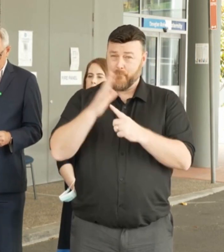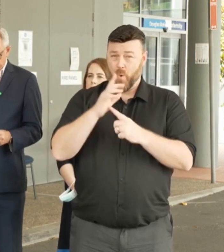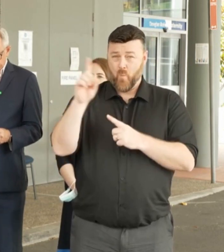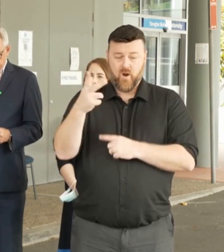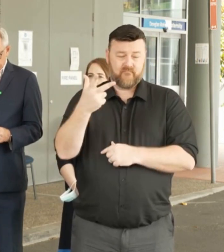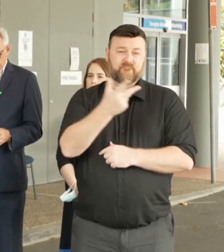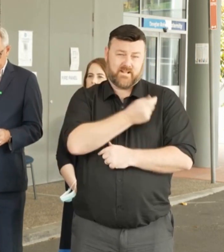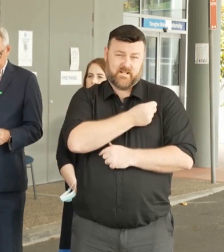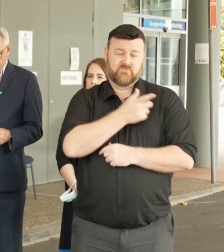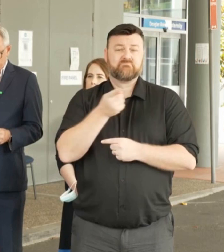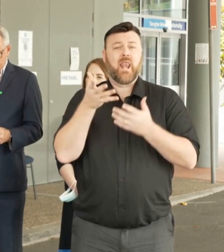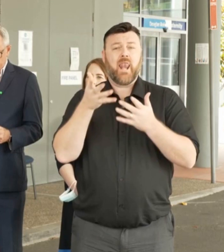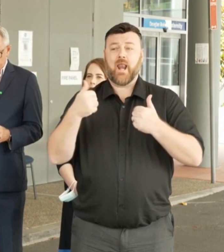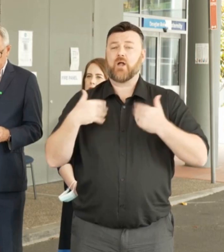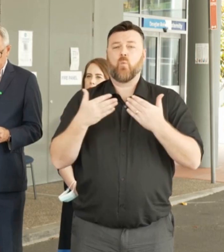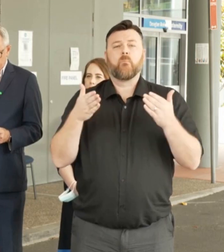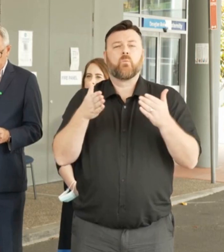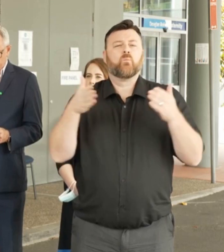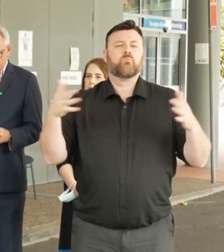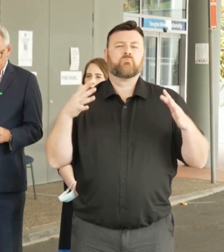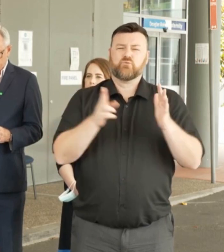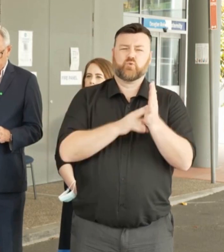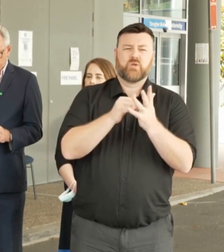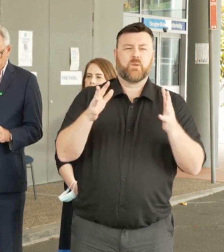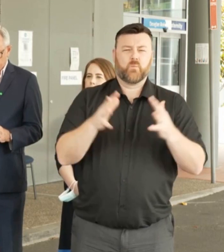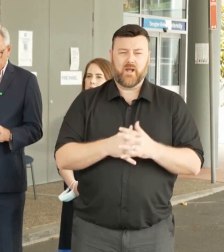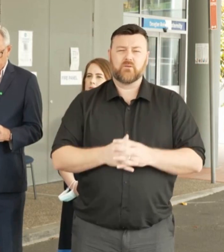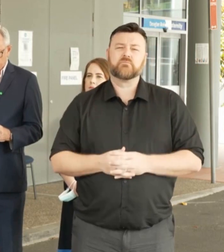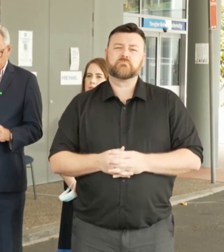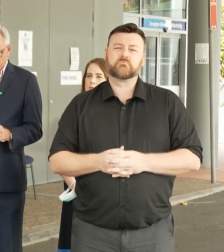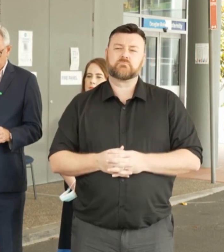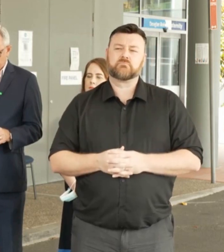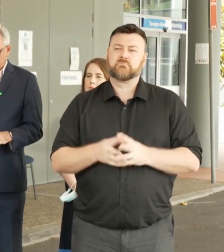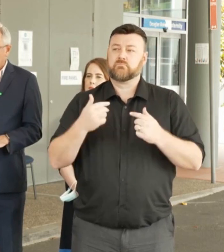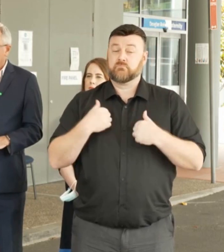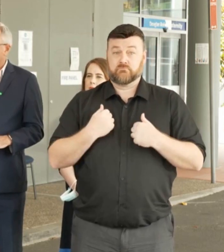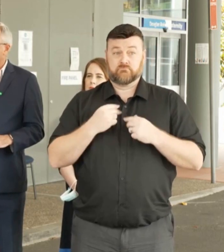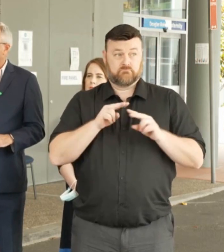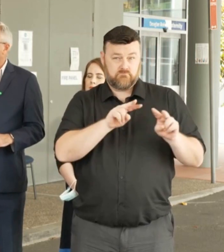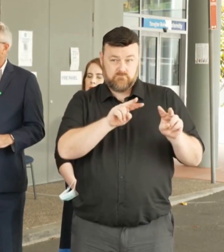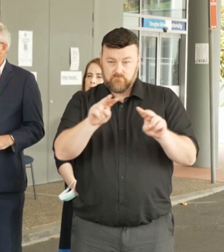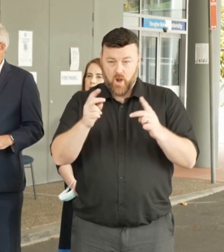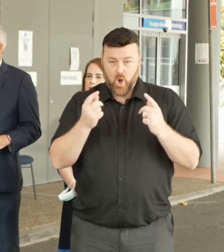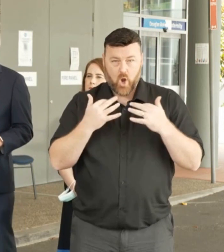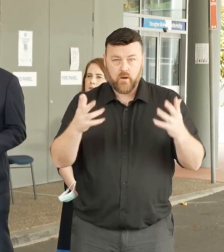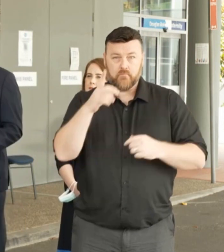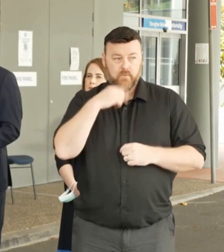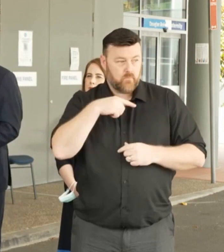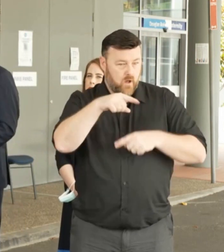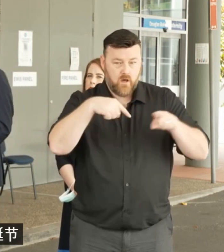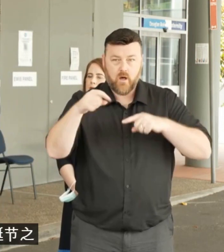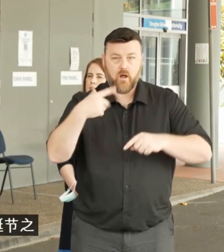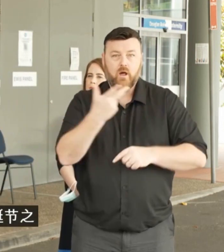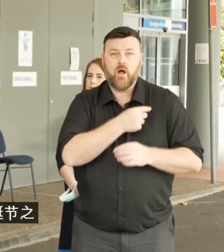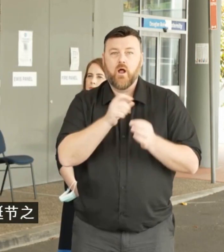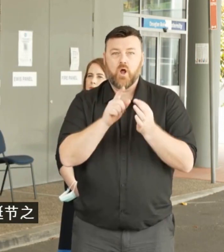possible, importantly as safely as possible, and to see so many people go out and receive that booster shot, particularly as we go